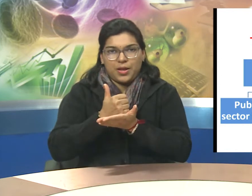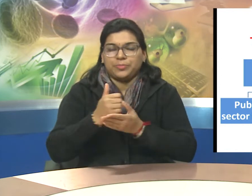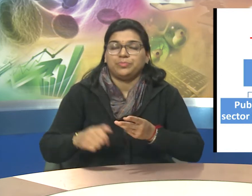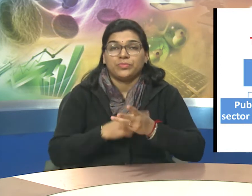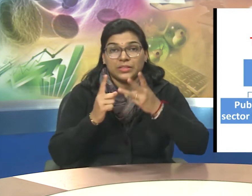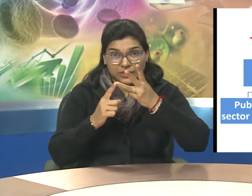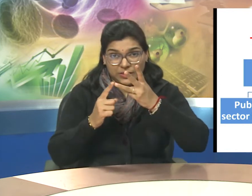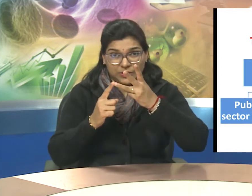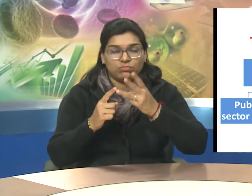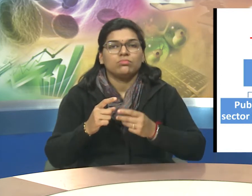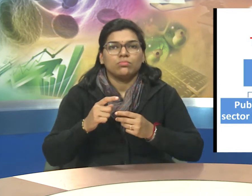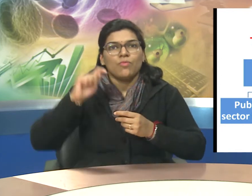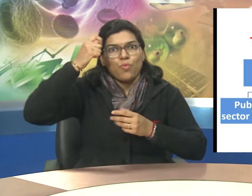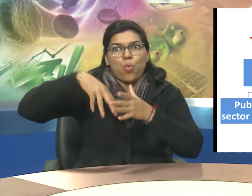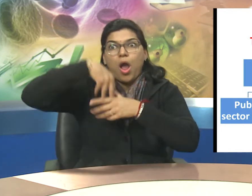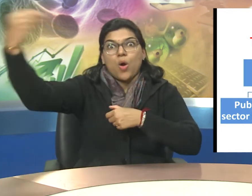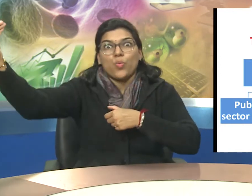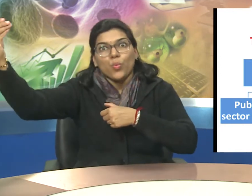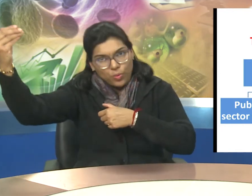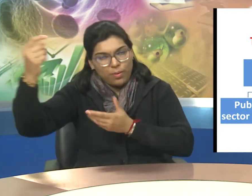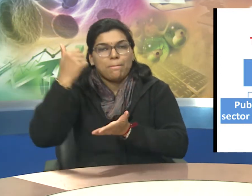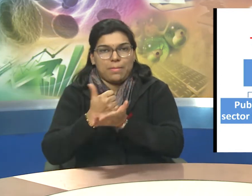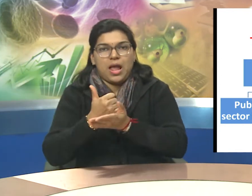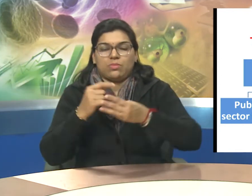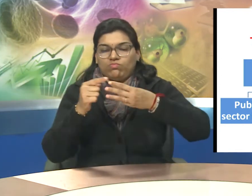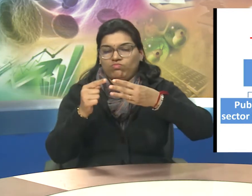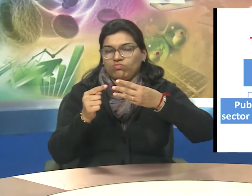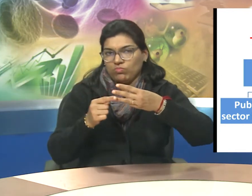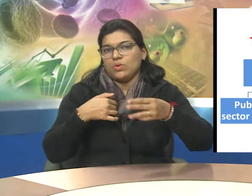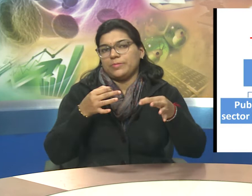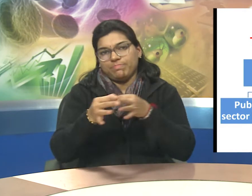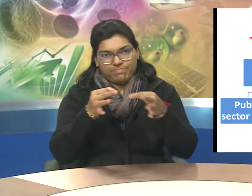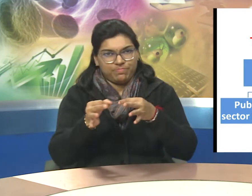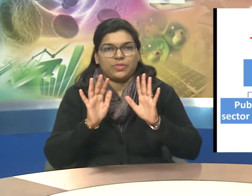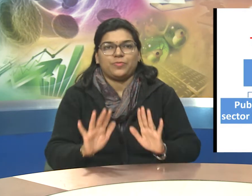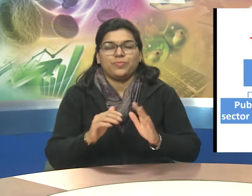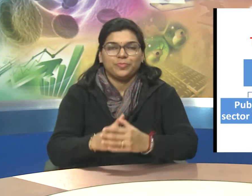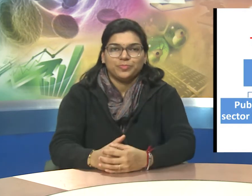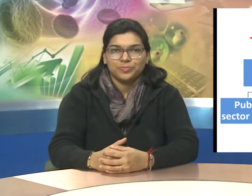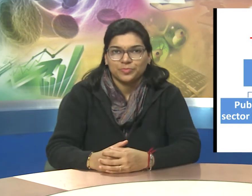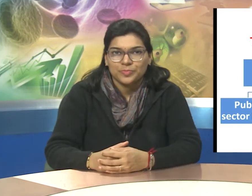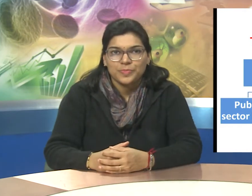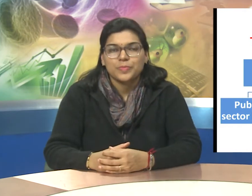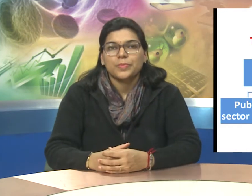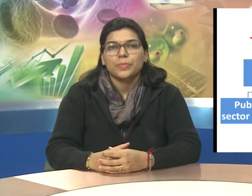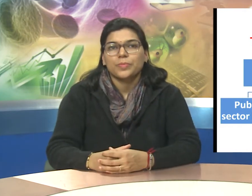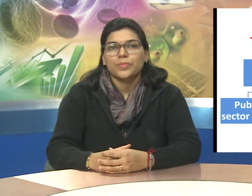There are some private banks, there are some foreign banks, and also there are some public sector banks.